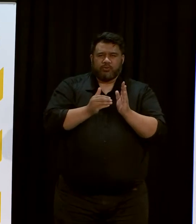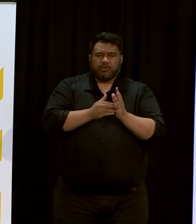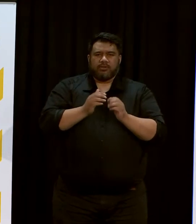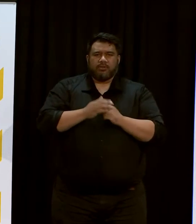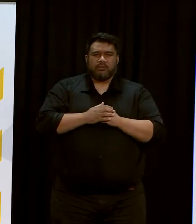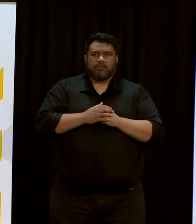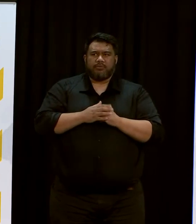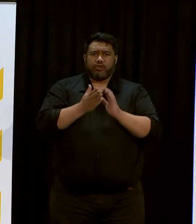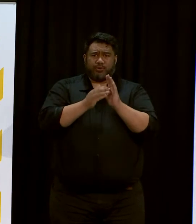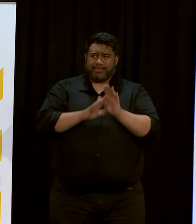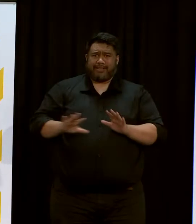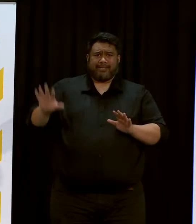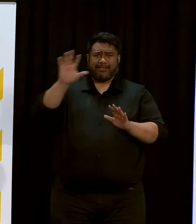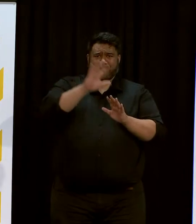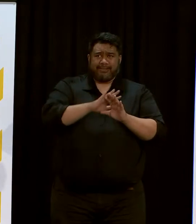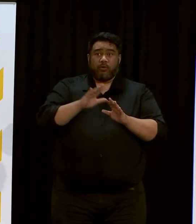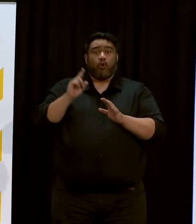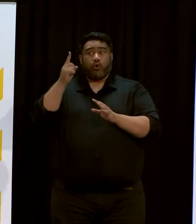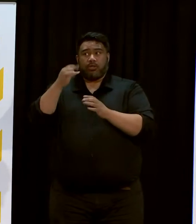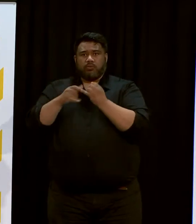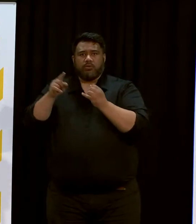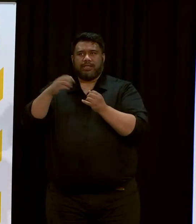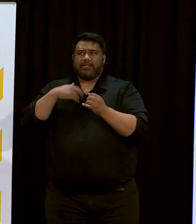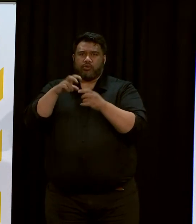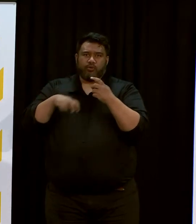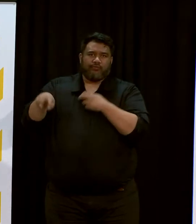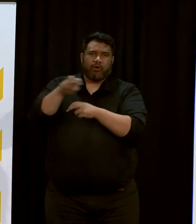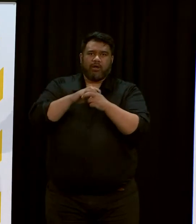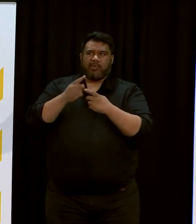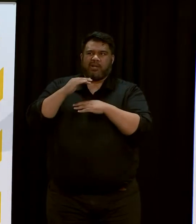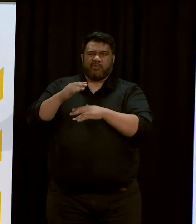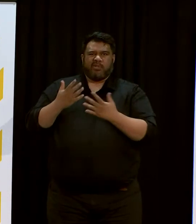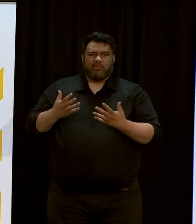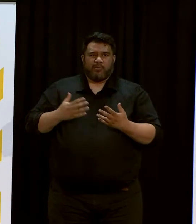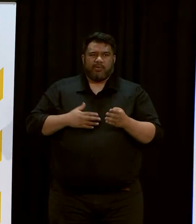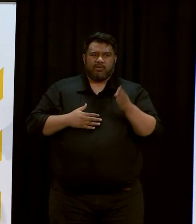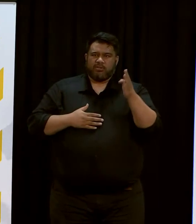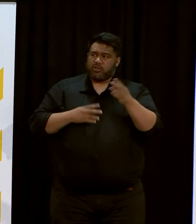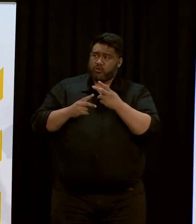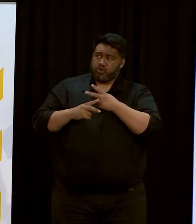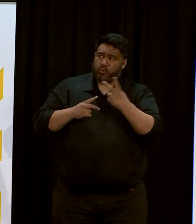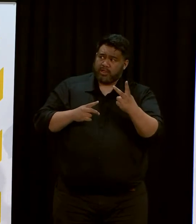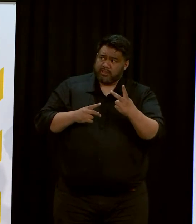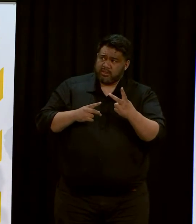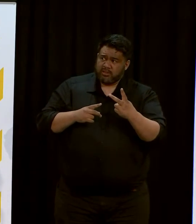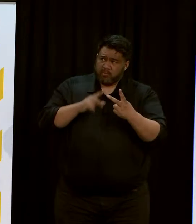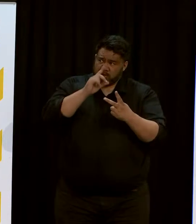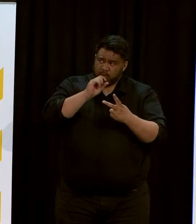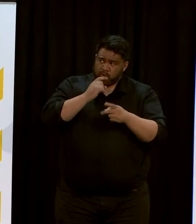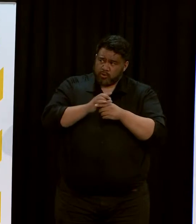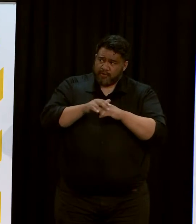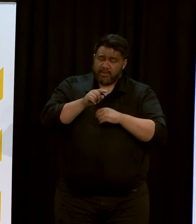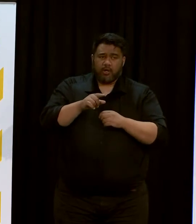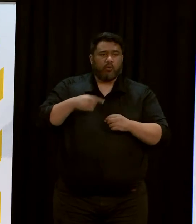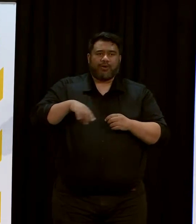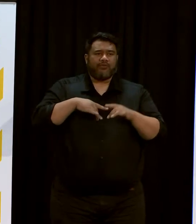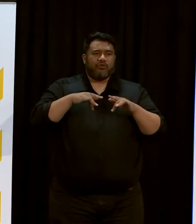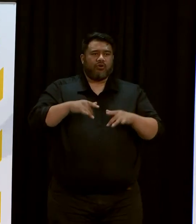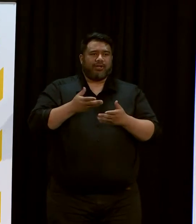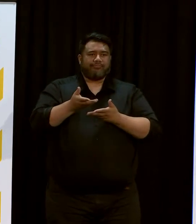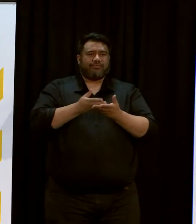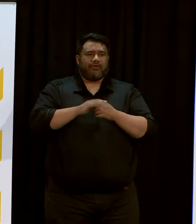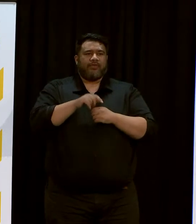move around. At the moment, the reasons they can are very limited. It'll be dropped in 2 weeks. Look, that's not something that we've considered, but we're doing work